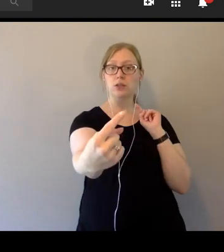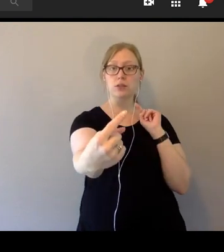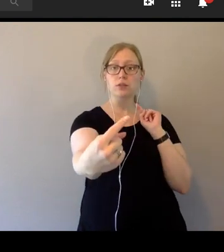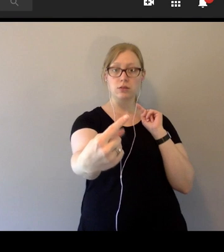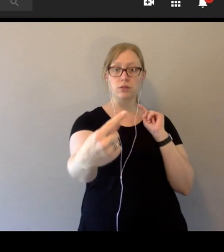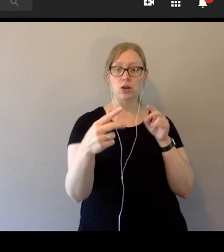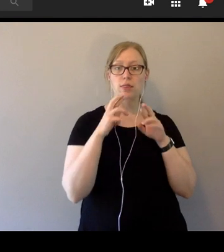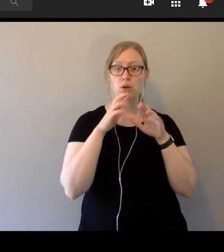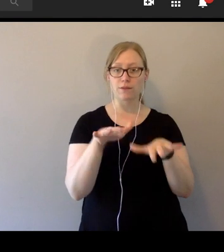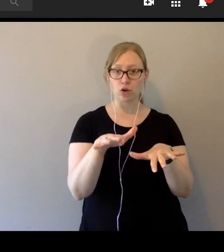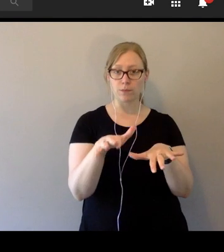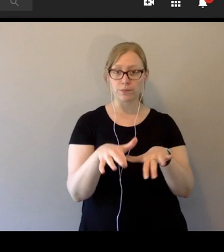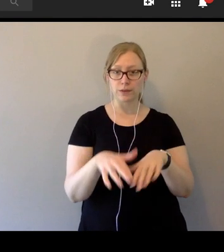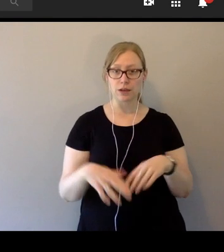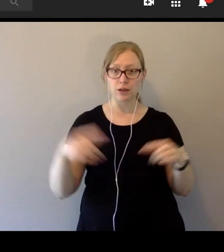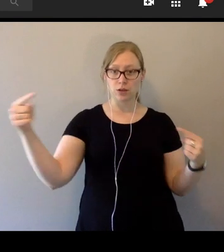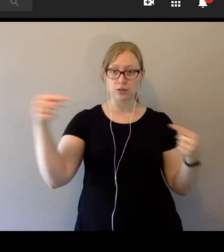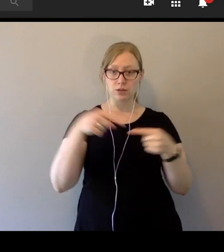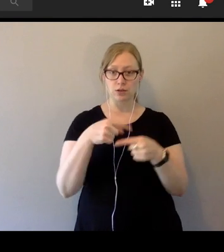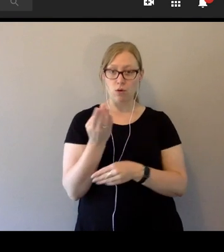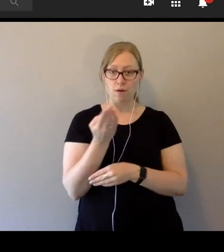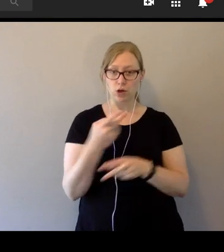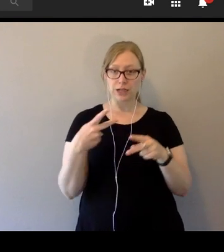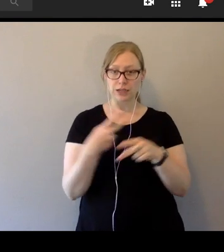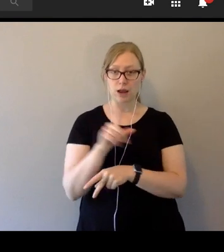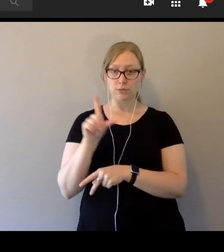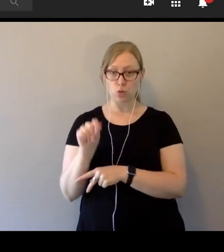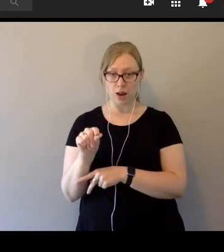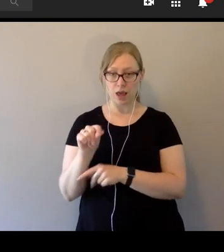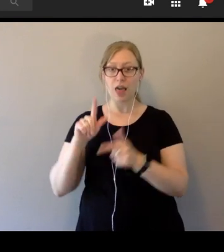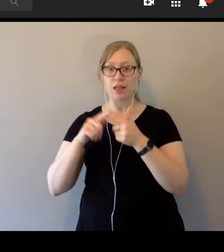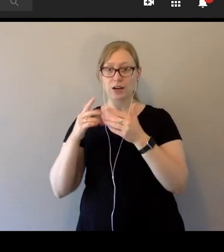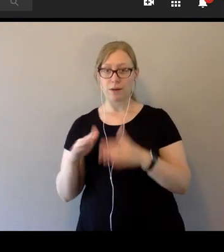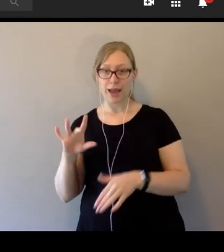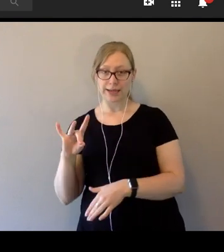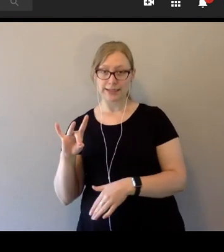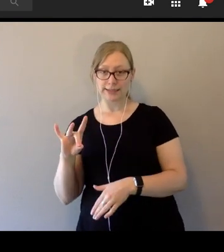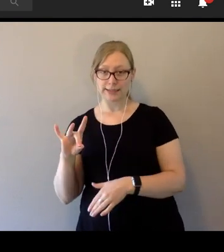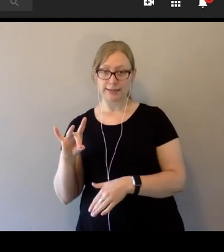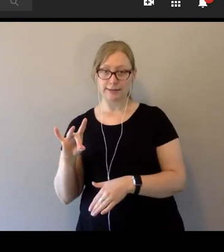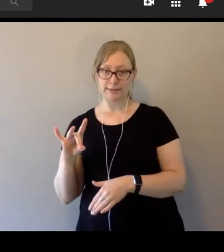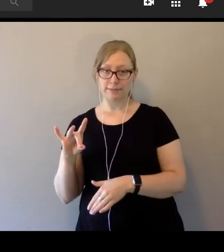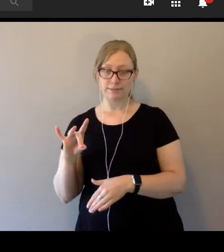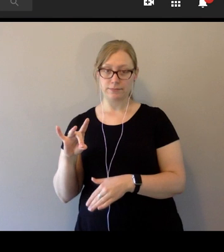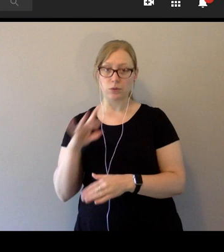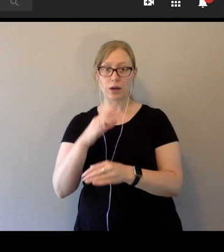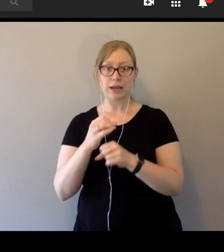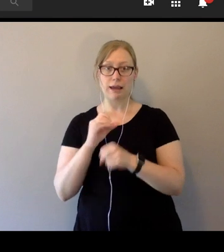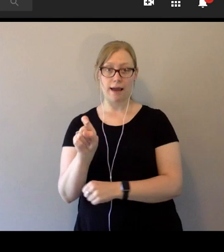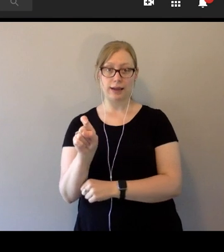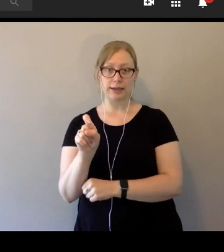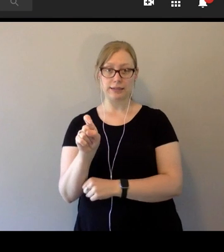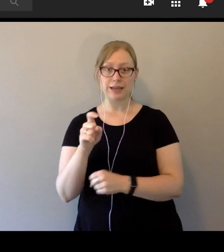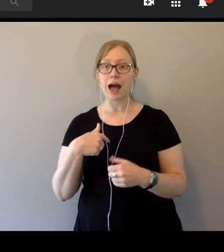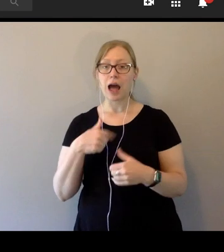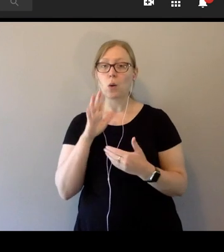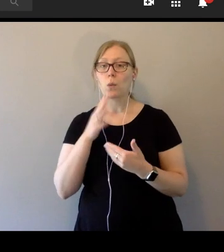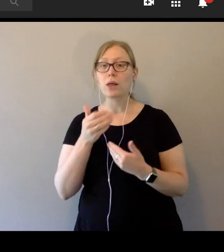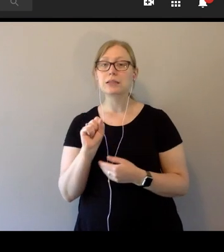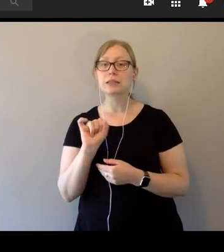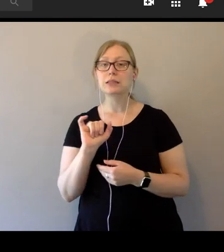times 20 and divide it by 8. And so you can do that. I'm going to simplify first. So